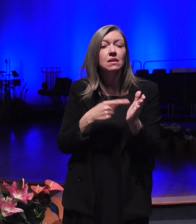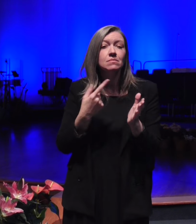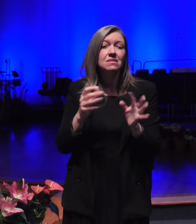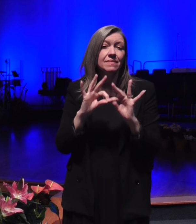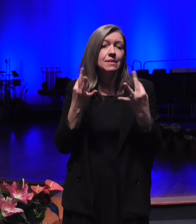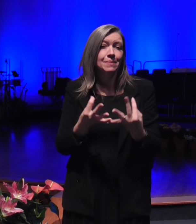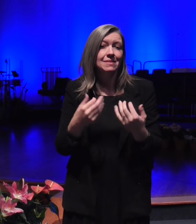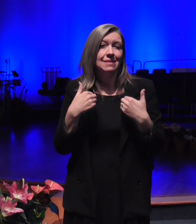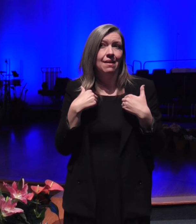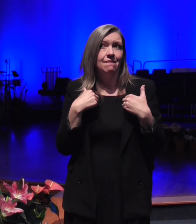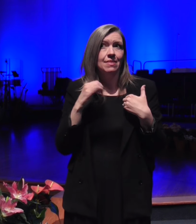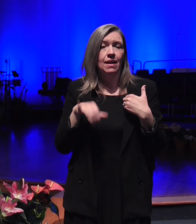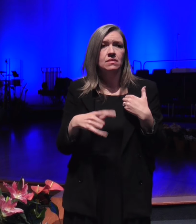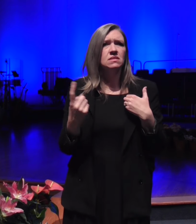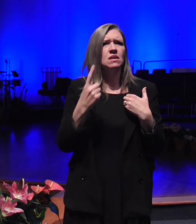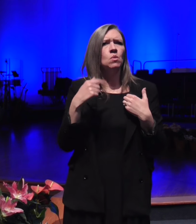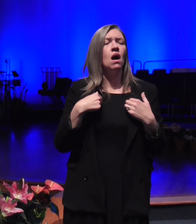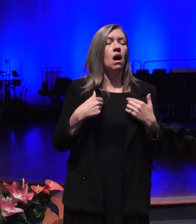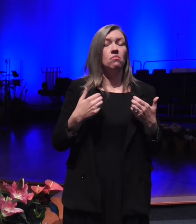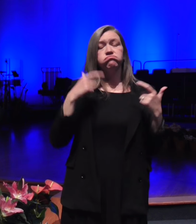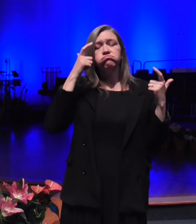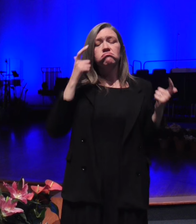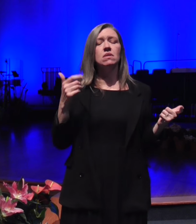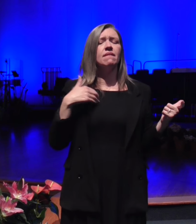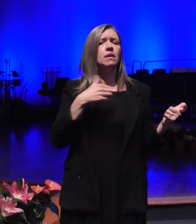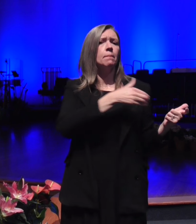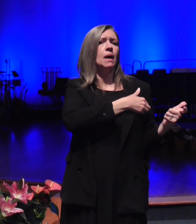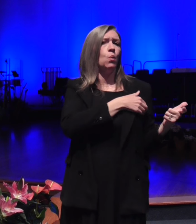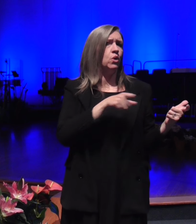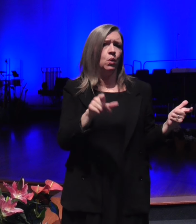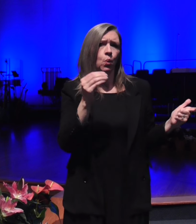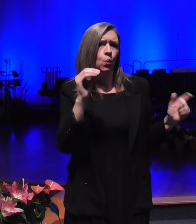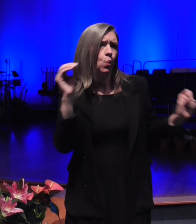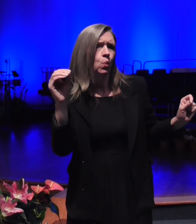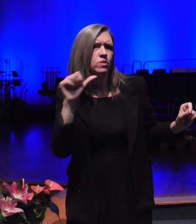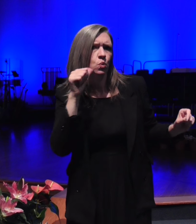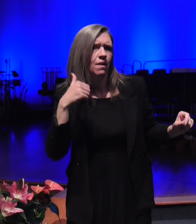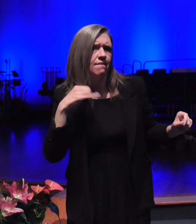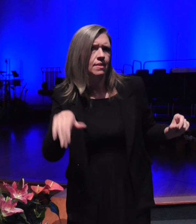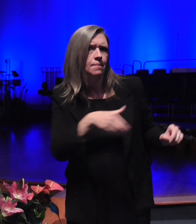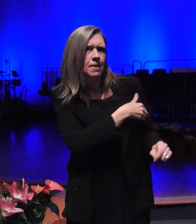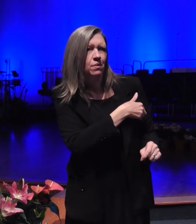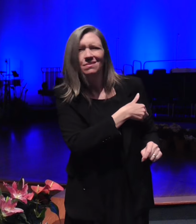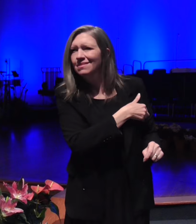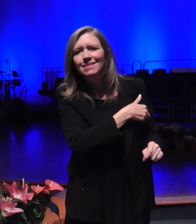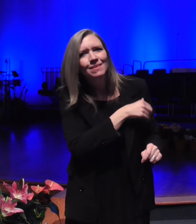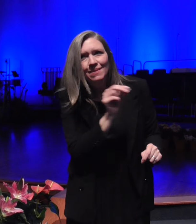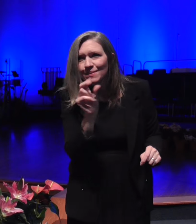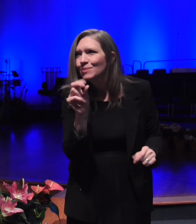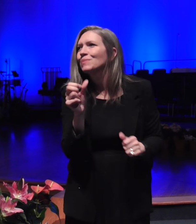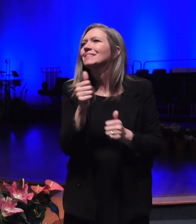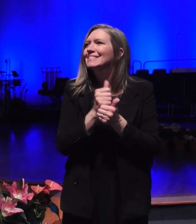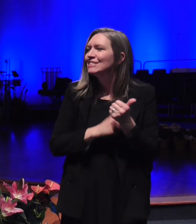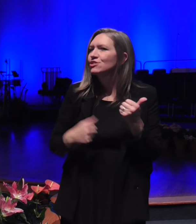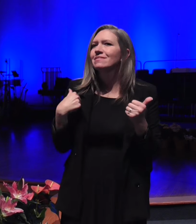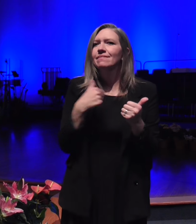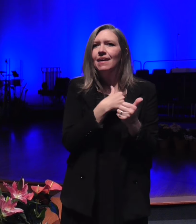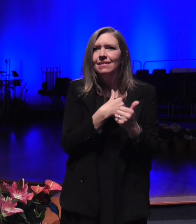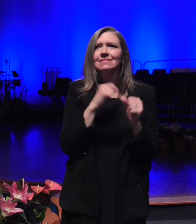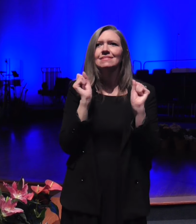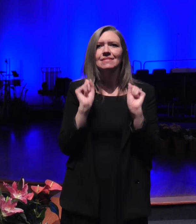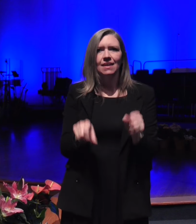a power you don't have. No. The greatest spiritual truth there is that each of us has that ability to unlock